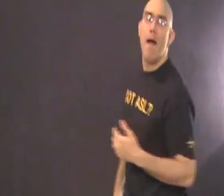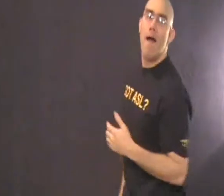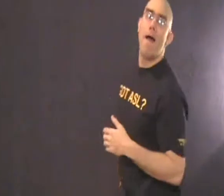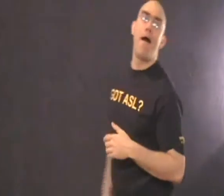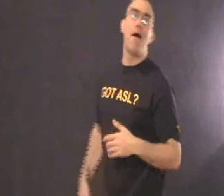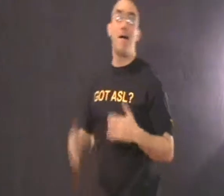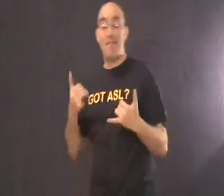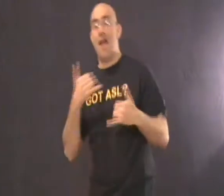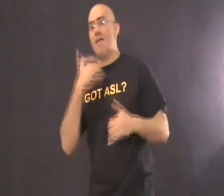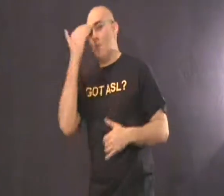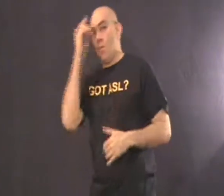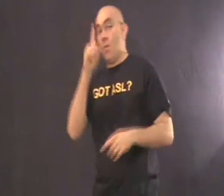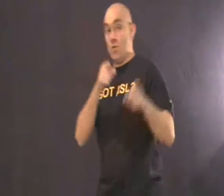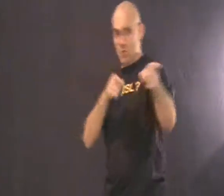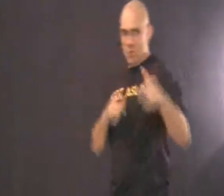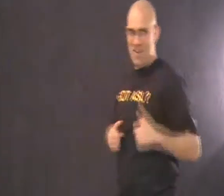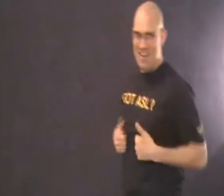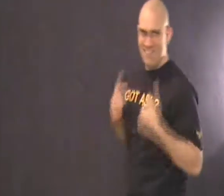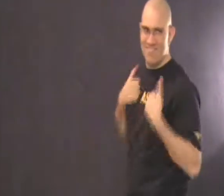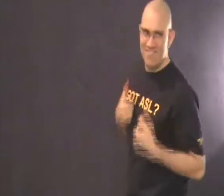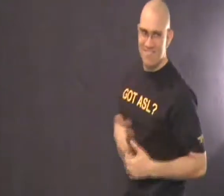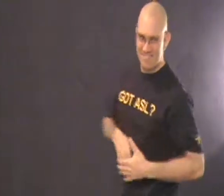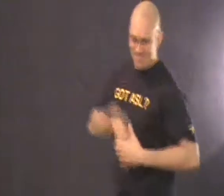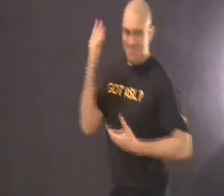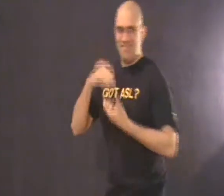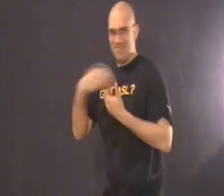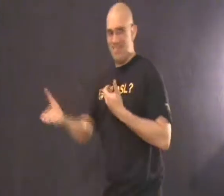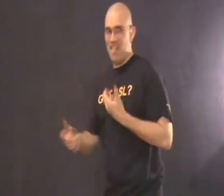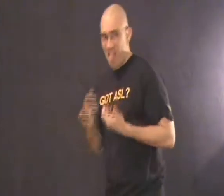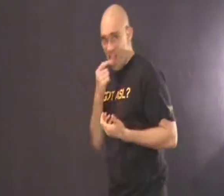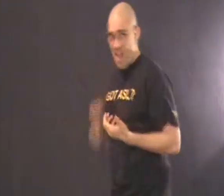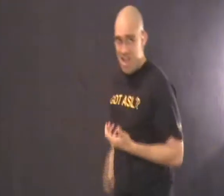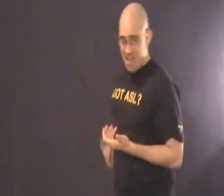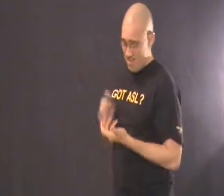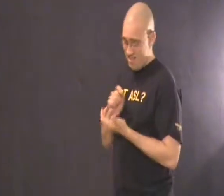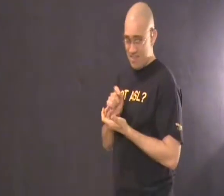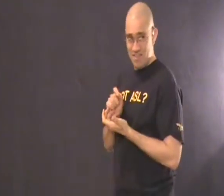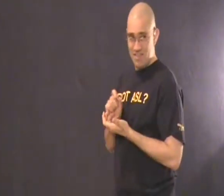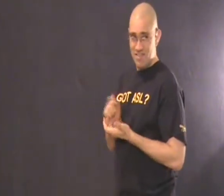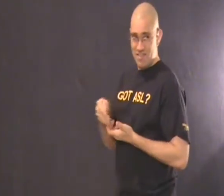dog's house and was like, yeah, now I know where you live.